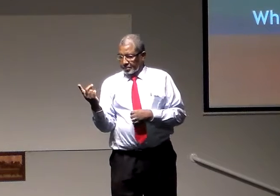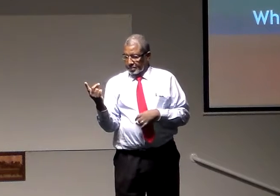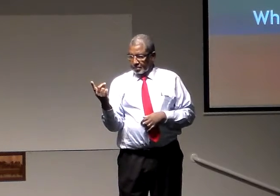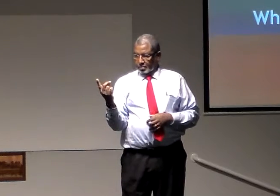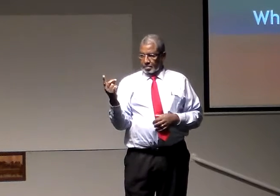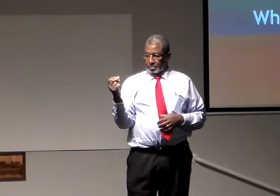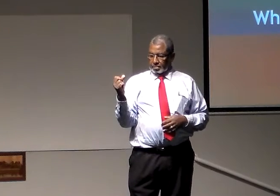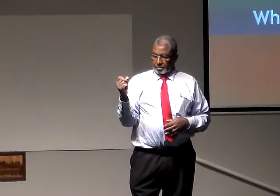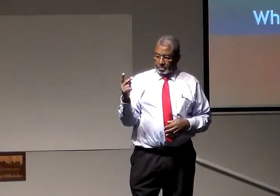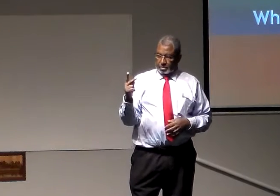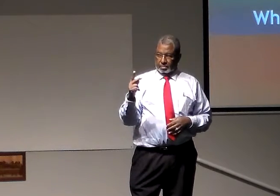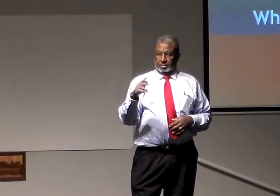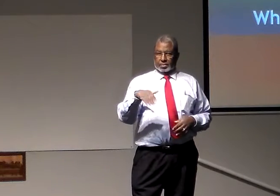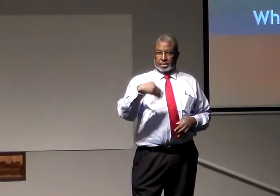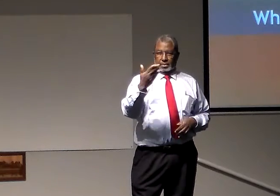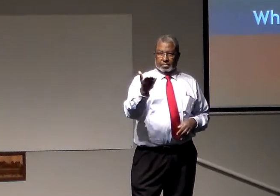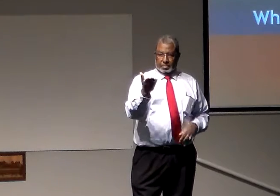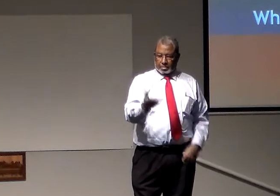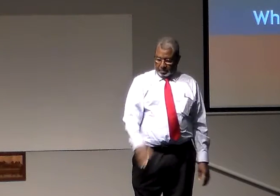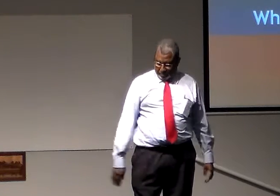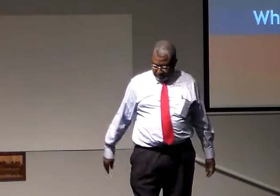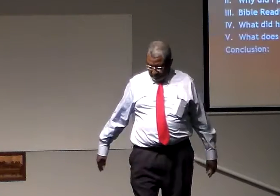Okay? So,